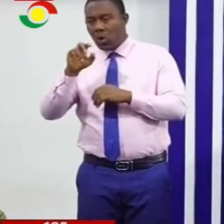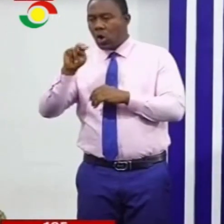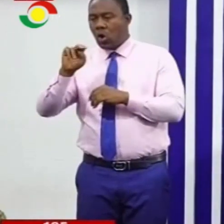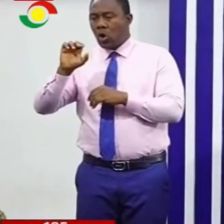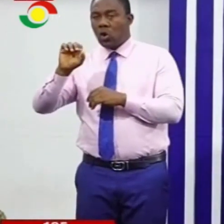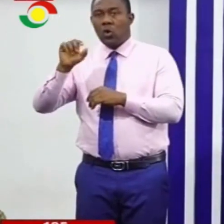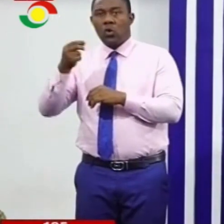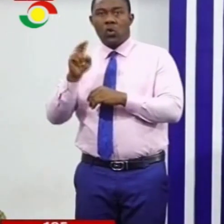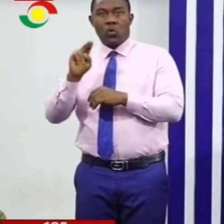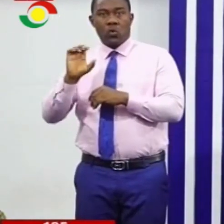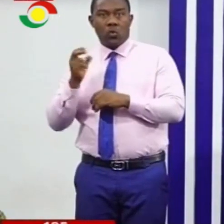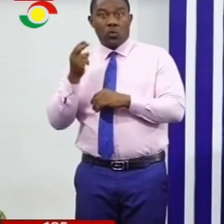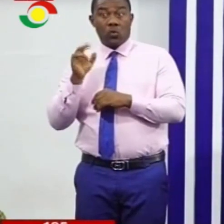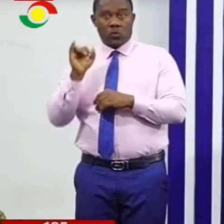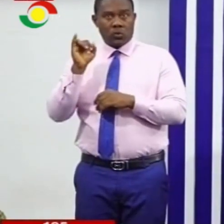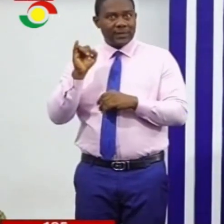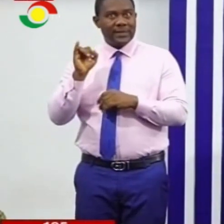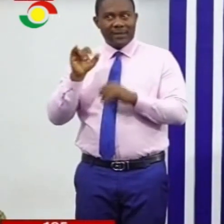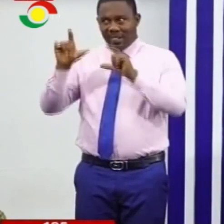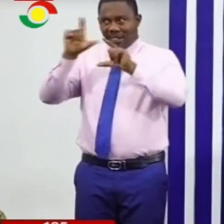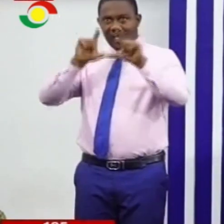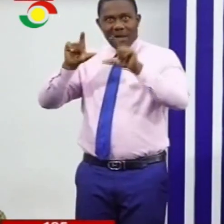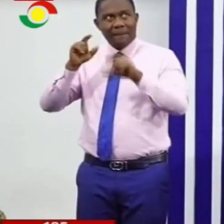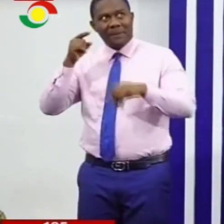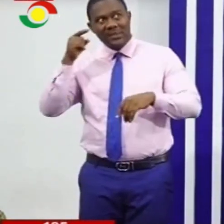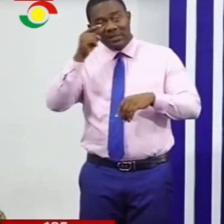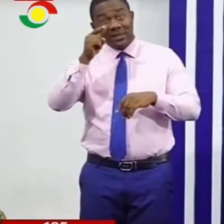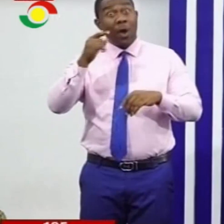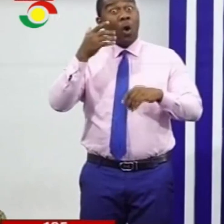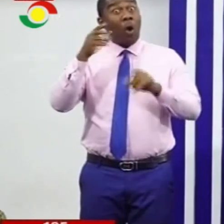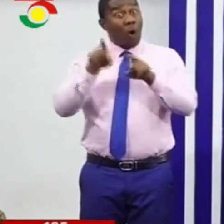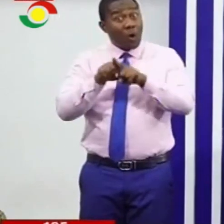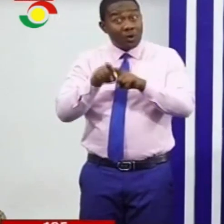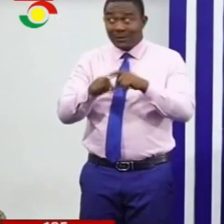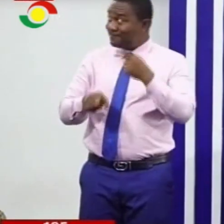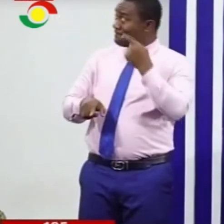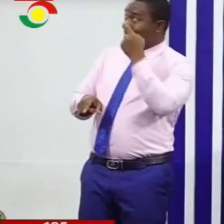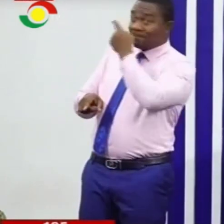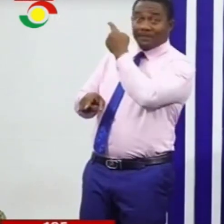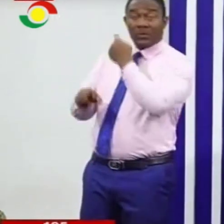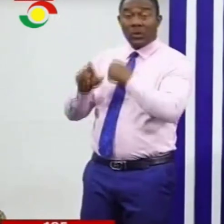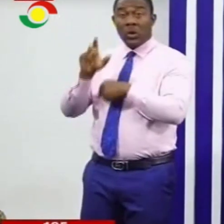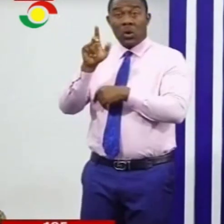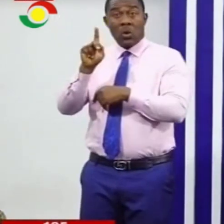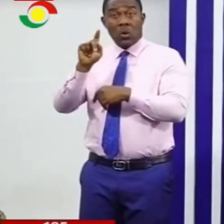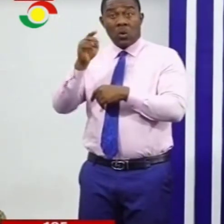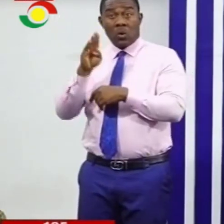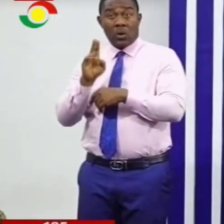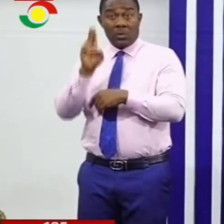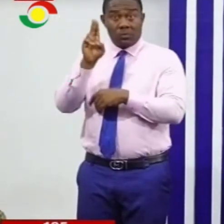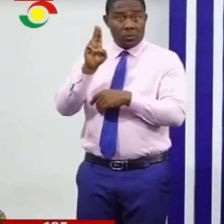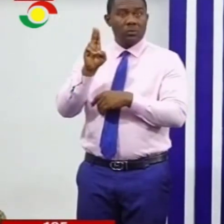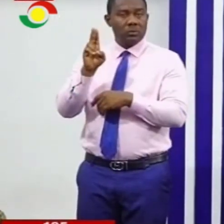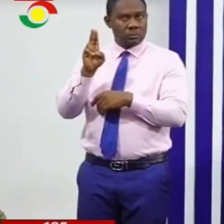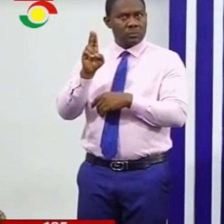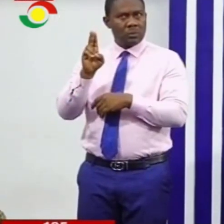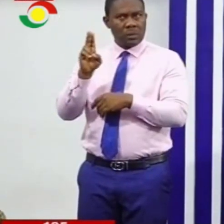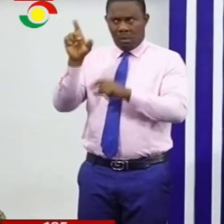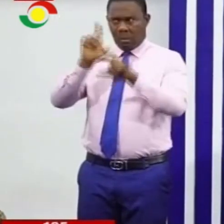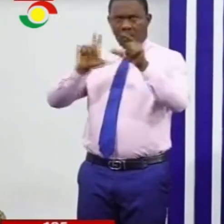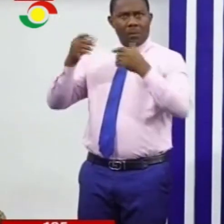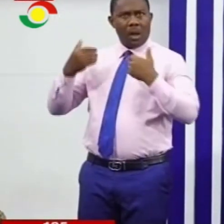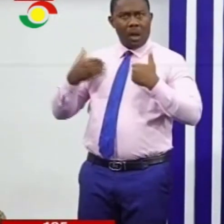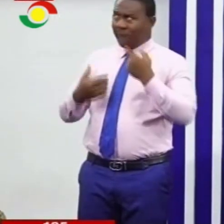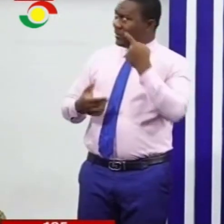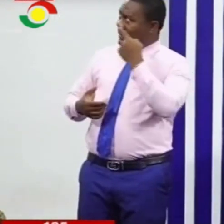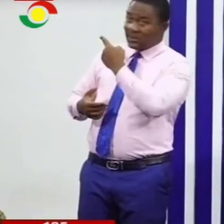have also started testing in Kolebu, the infectious disease reference laboratory. So the tests